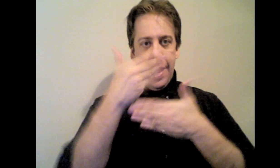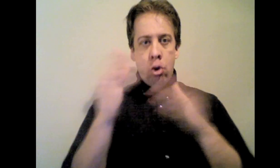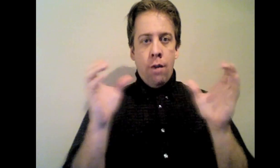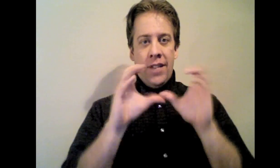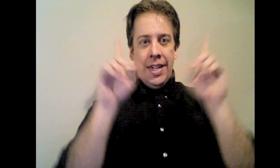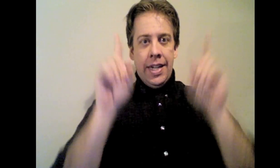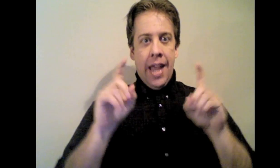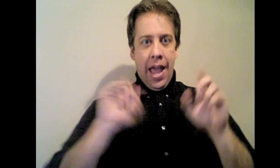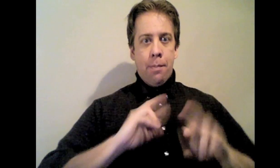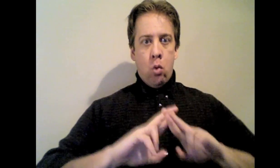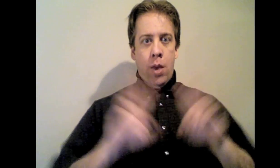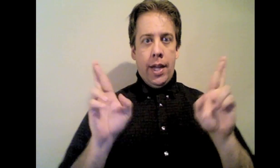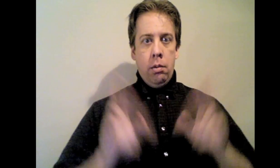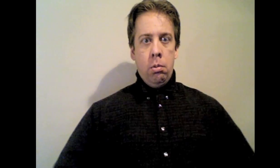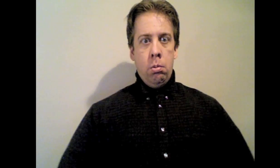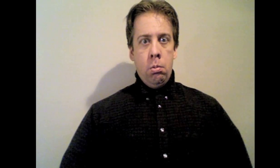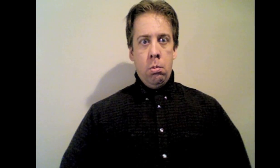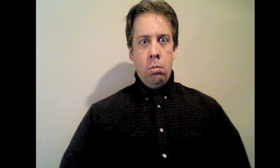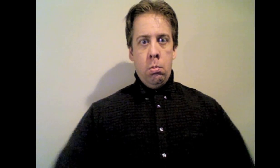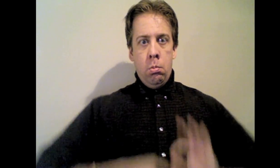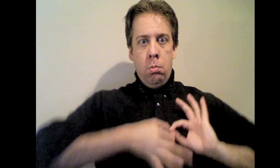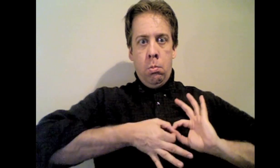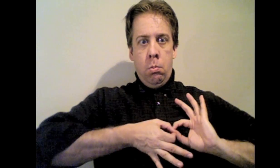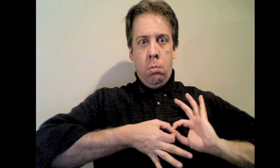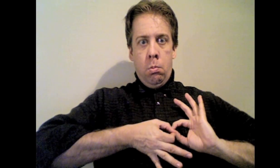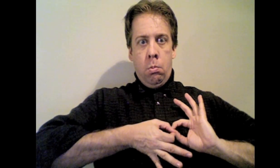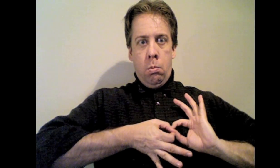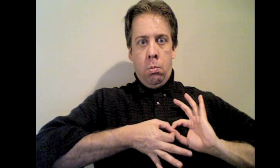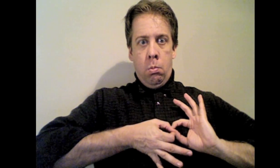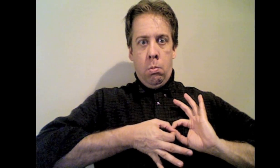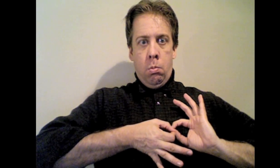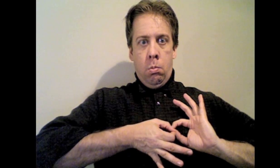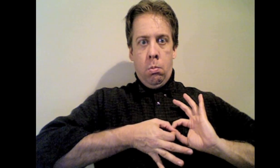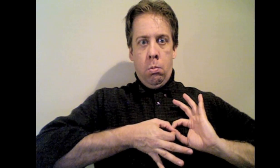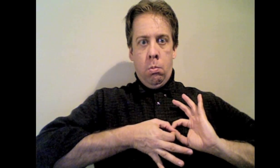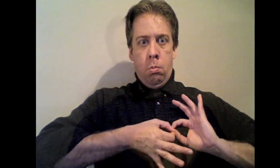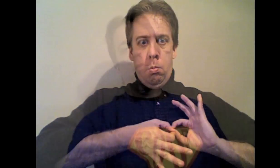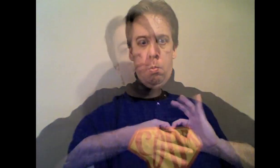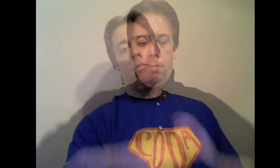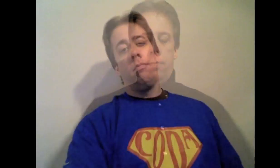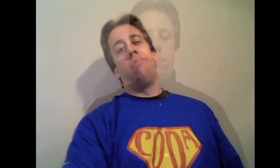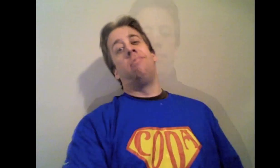for the next RID certification test. I am ready. Interpreter.